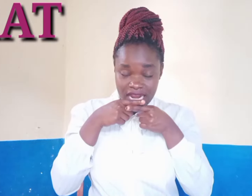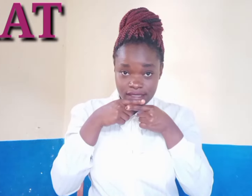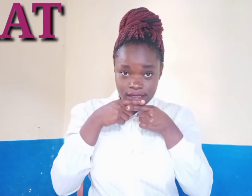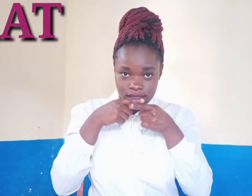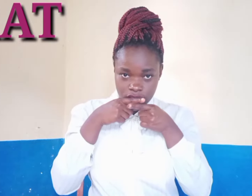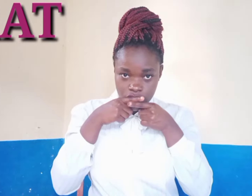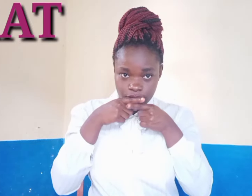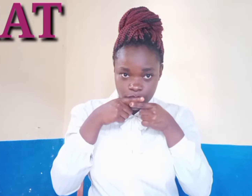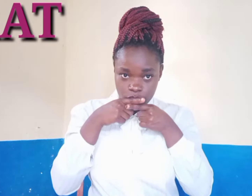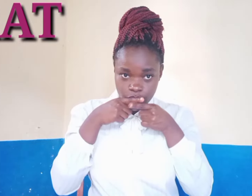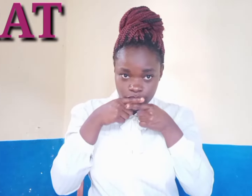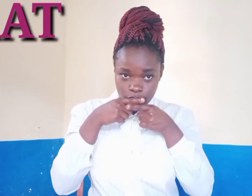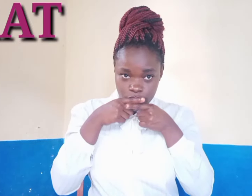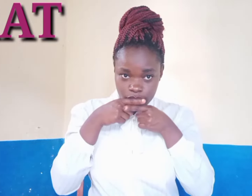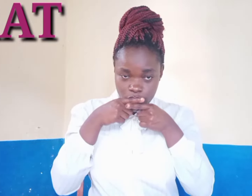Rat.